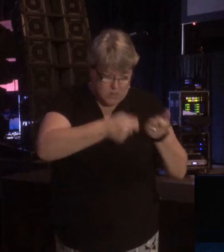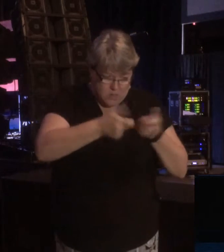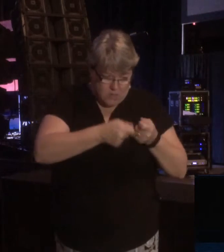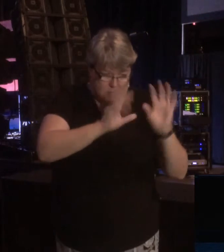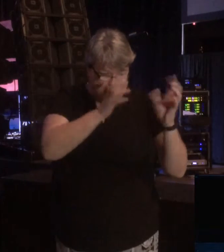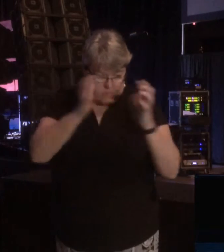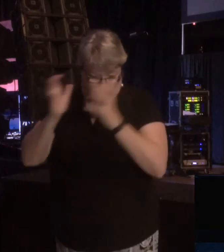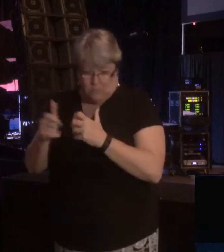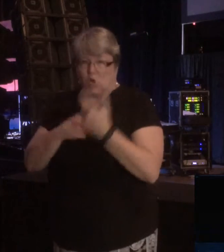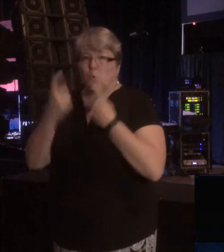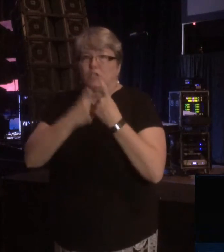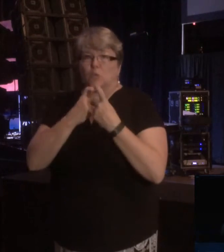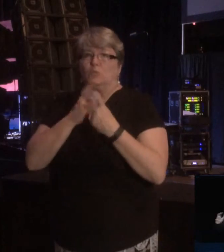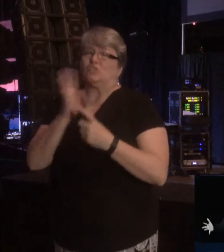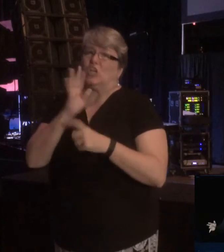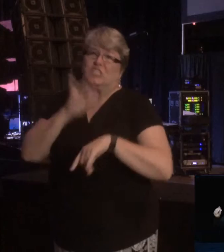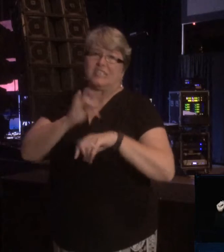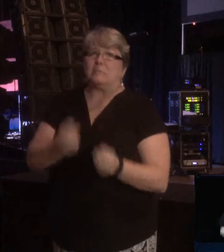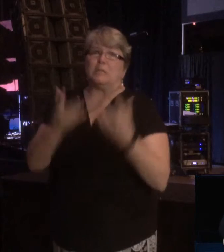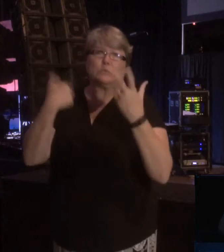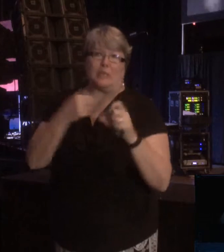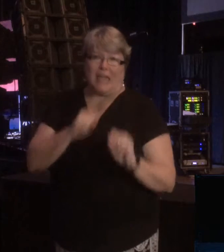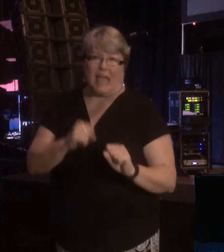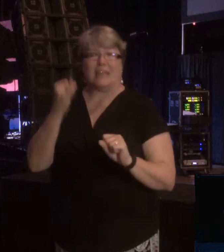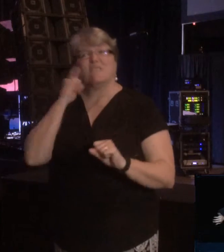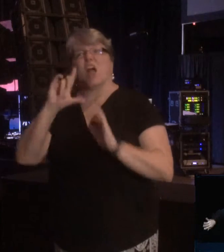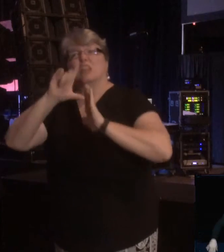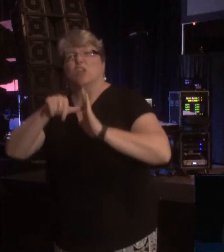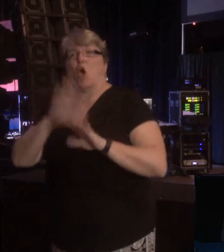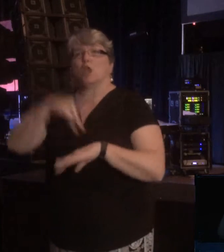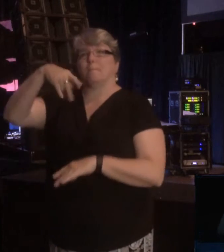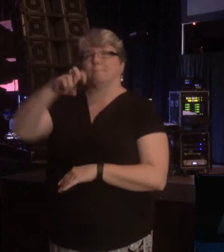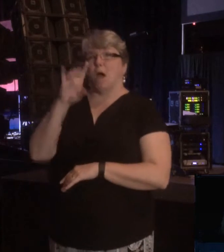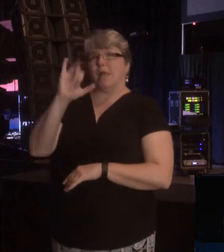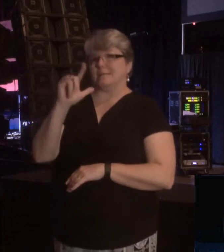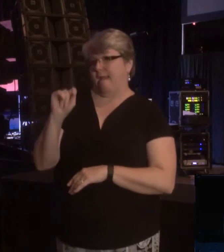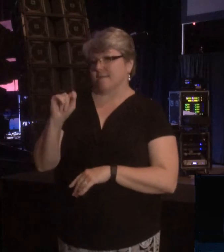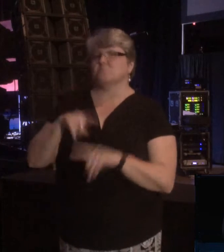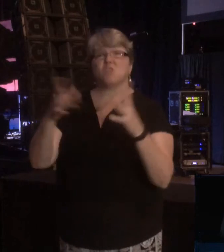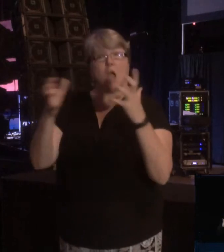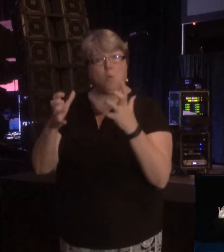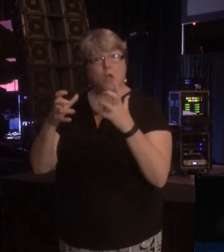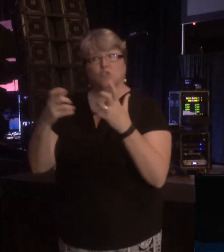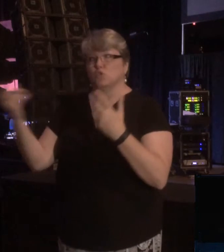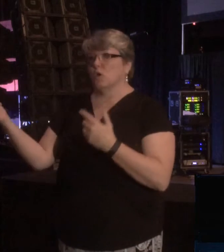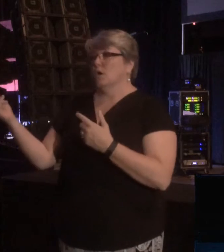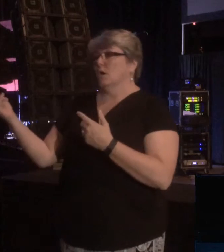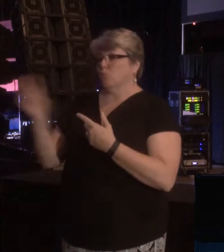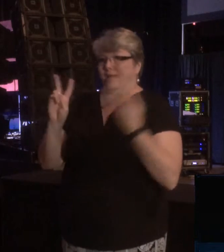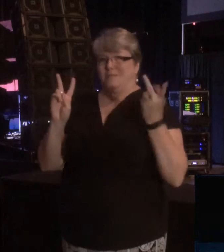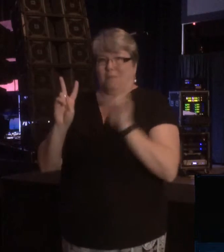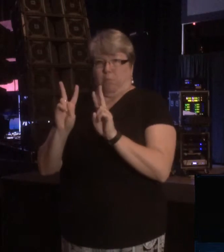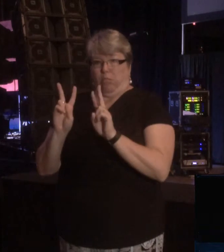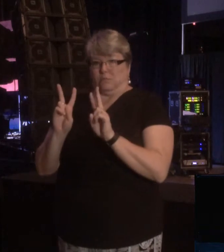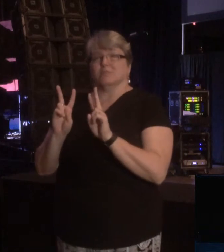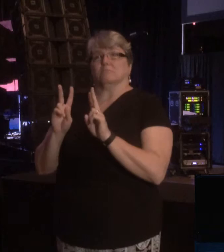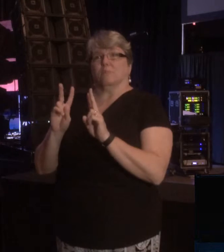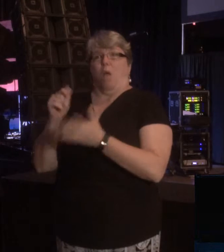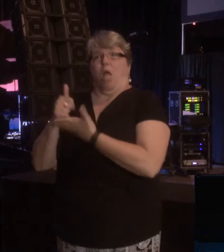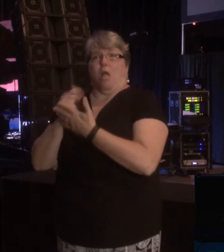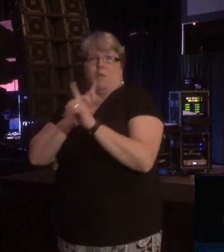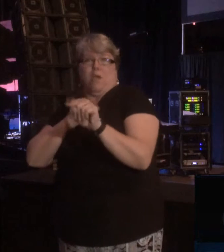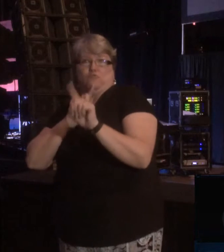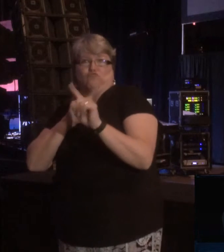Through every social media portal imaginable, you've been asking questions about singleness, about dating, about things